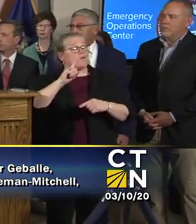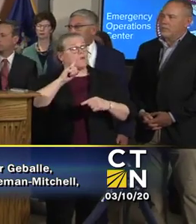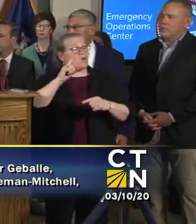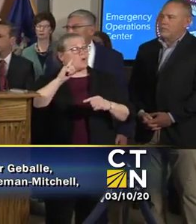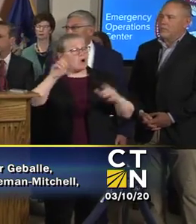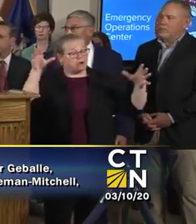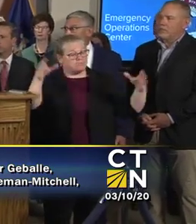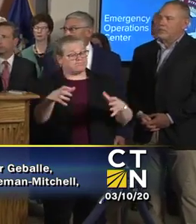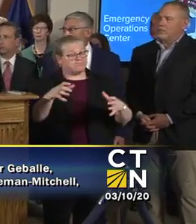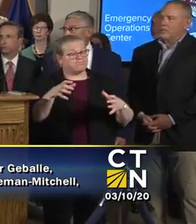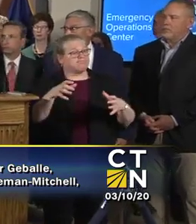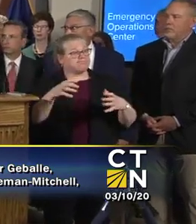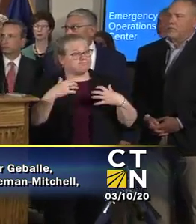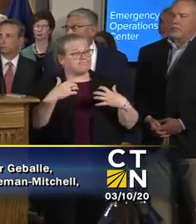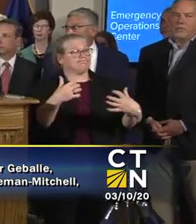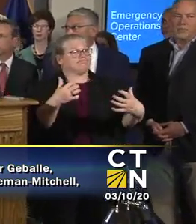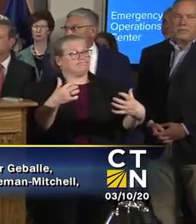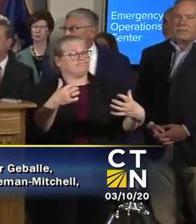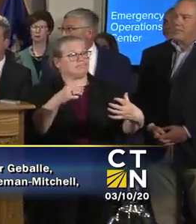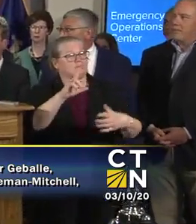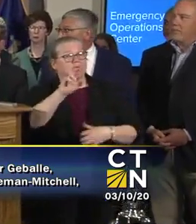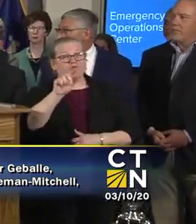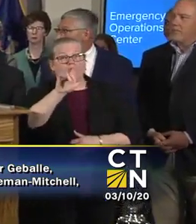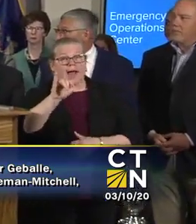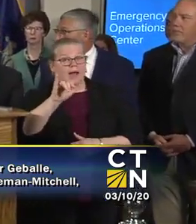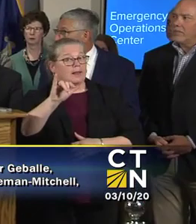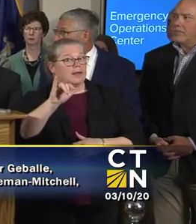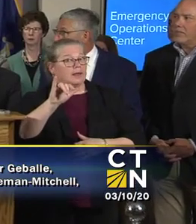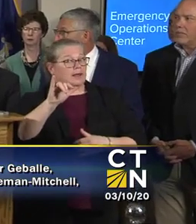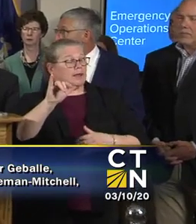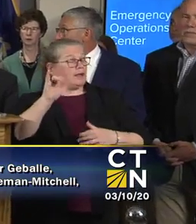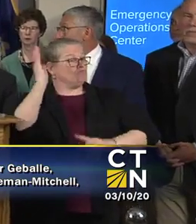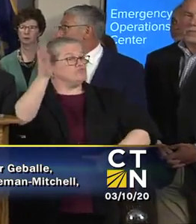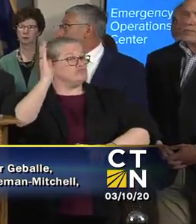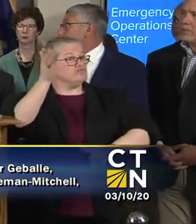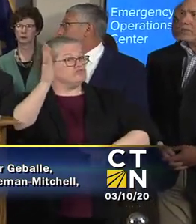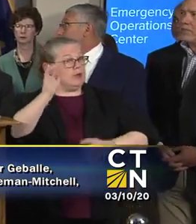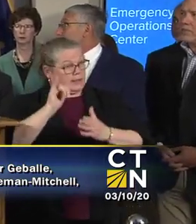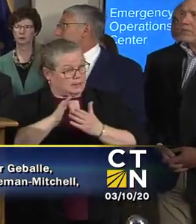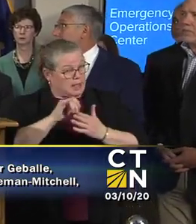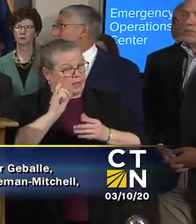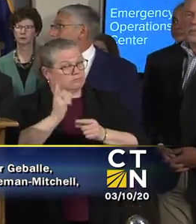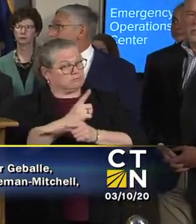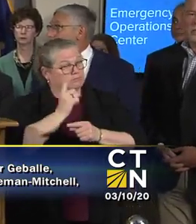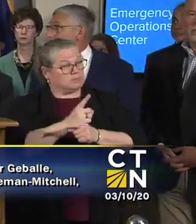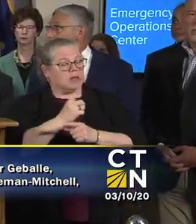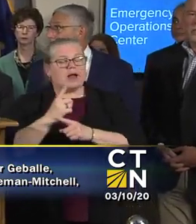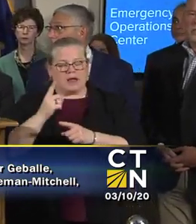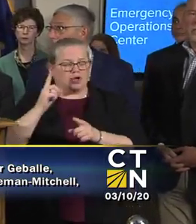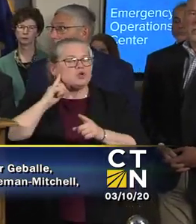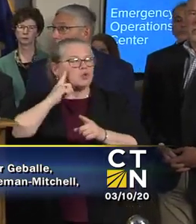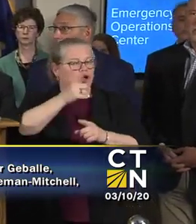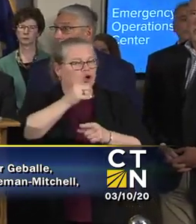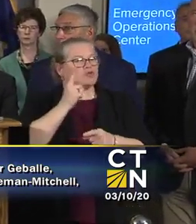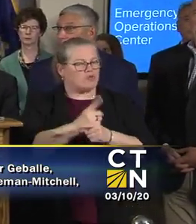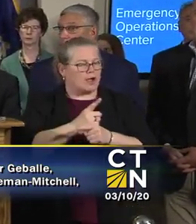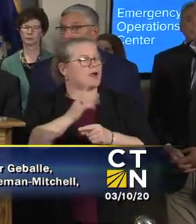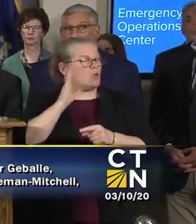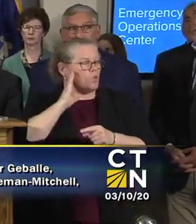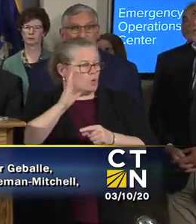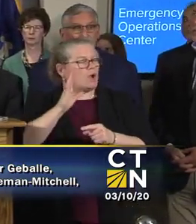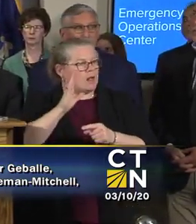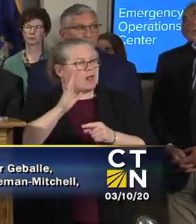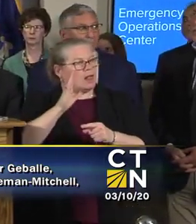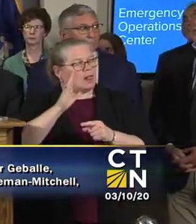I think you've been informed correctly. We're going to scale the size of this, so it's absolutely appropriate. What does that mean? 100